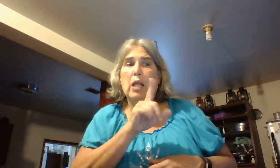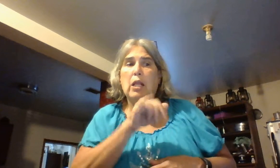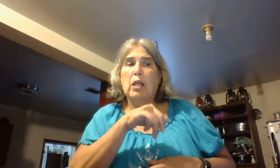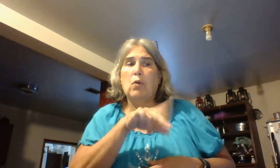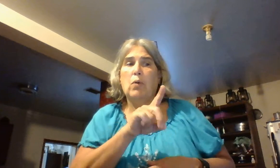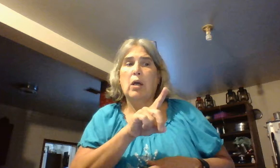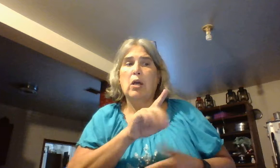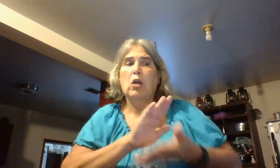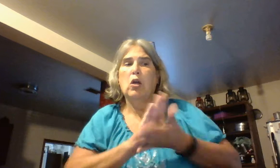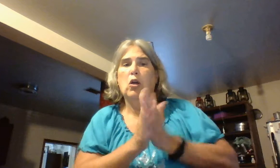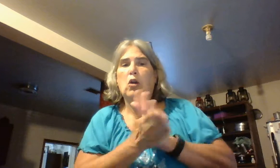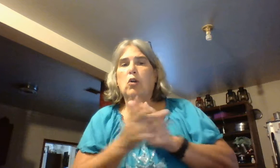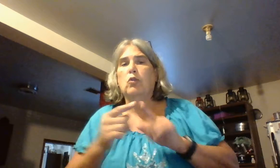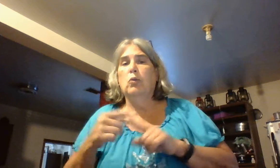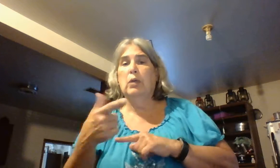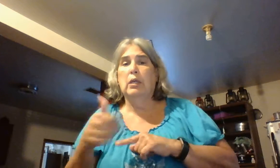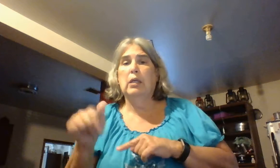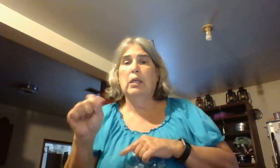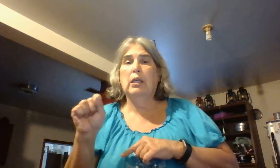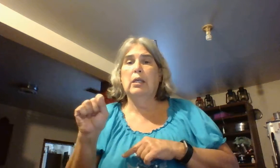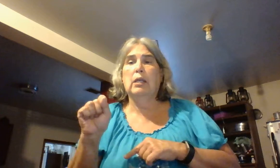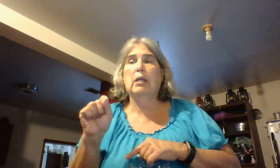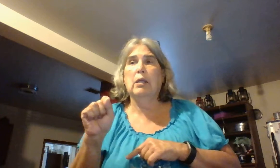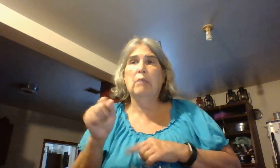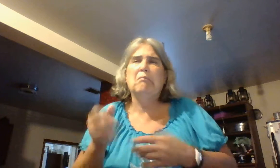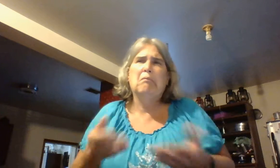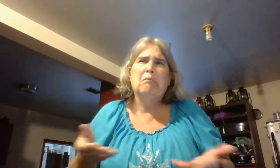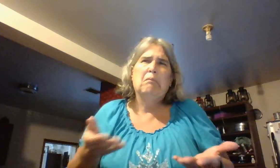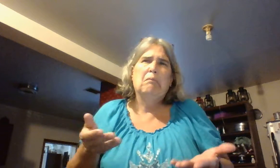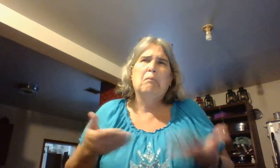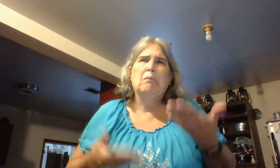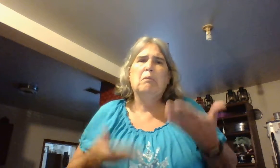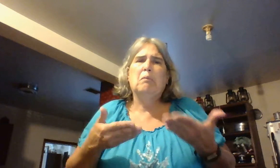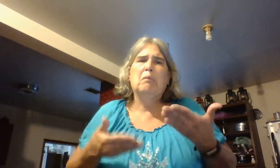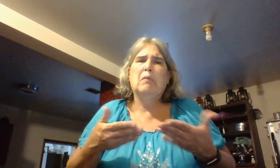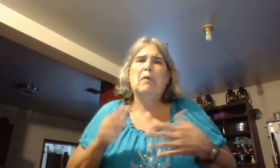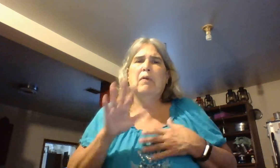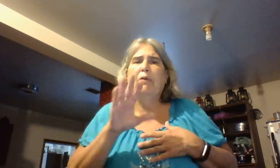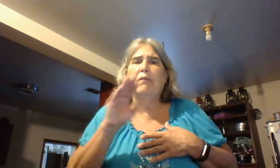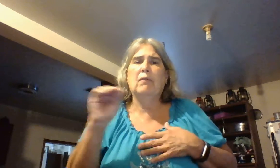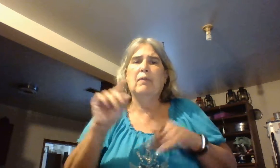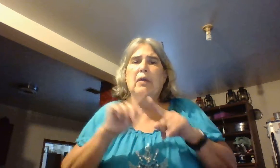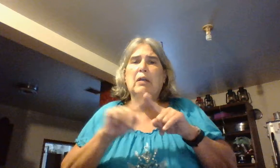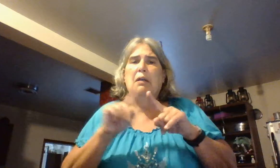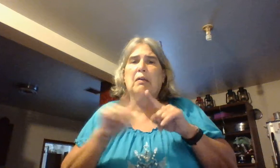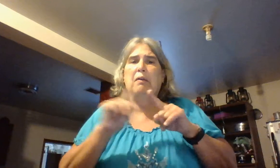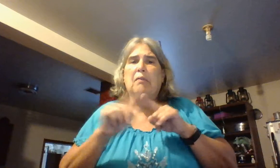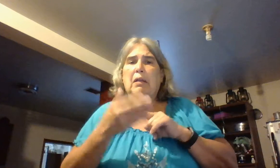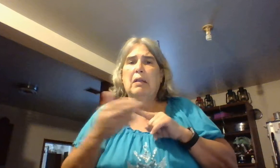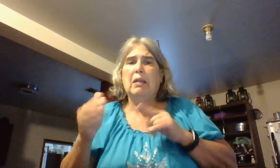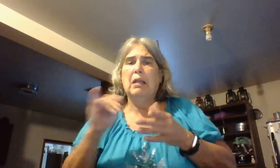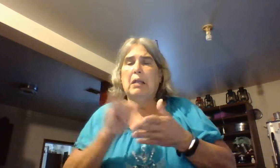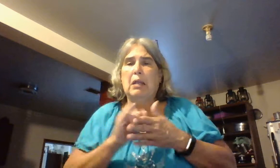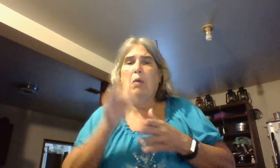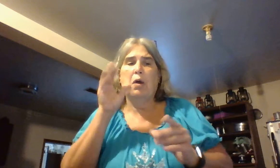gas. And there are probably 50 different variables that can influence the rate of evaporation. And we'll talk